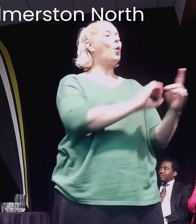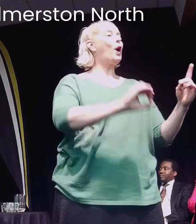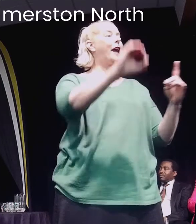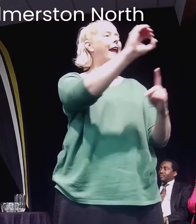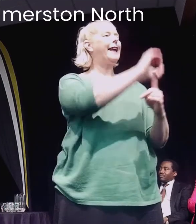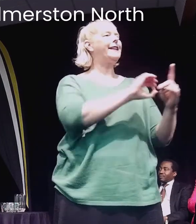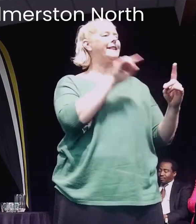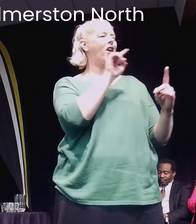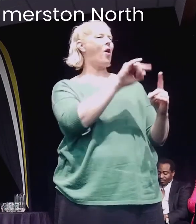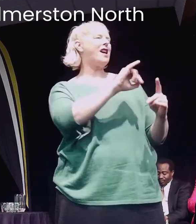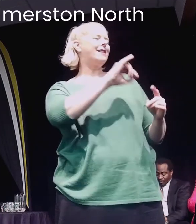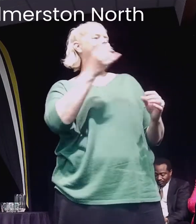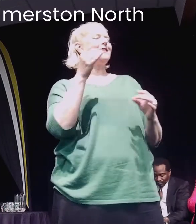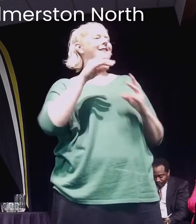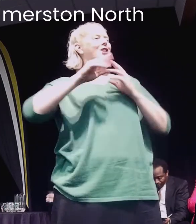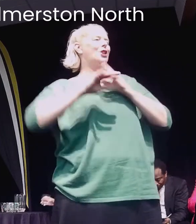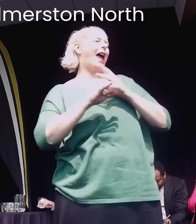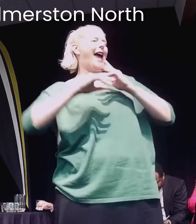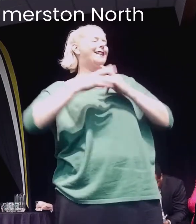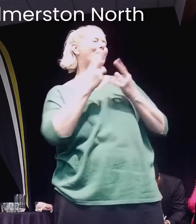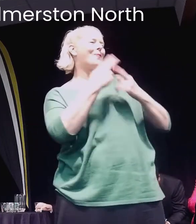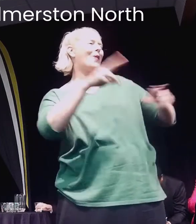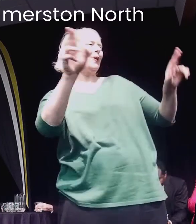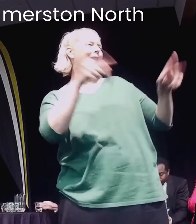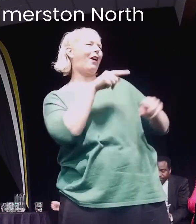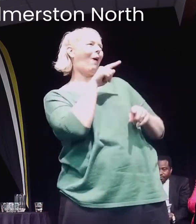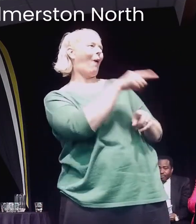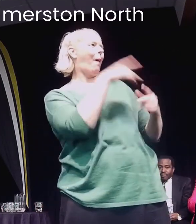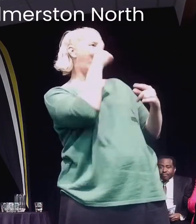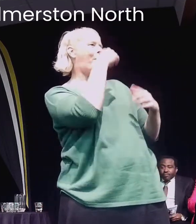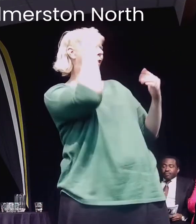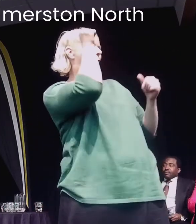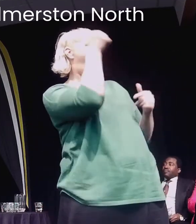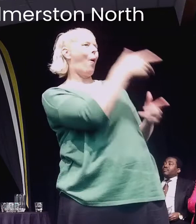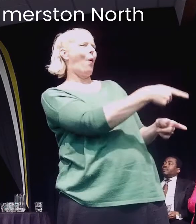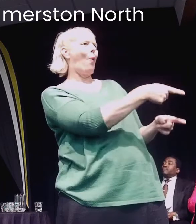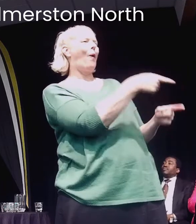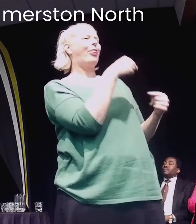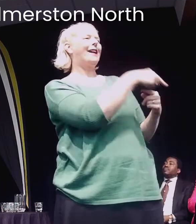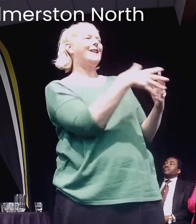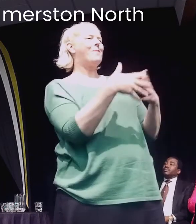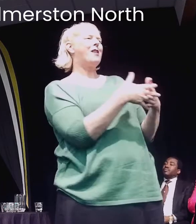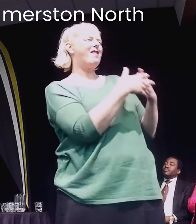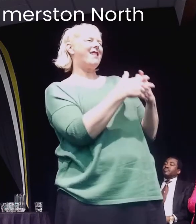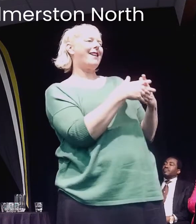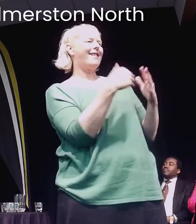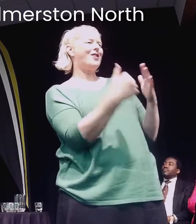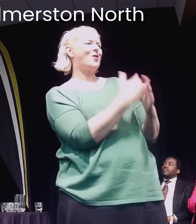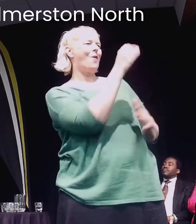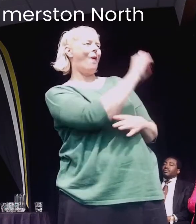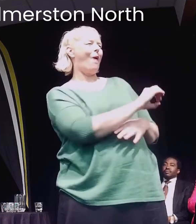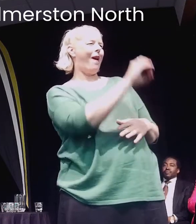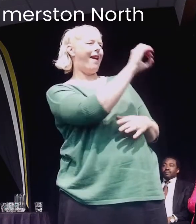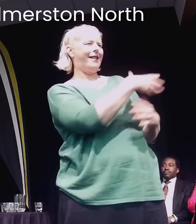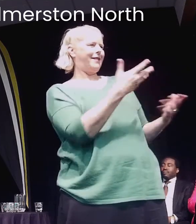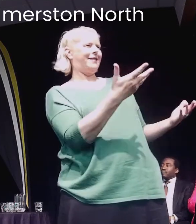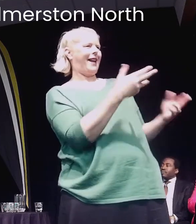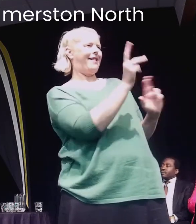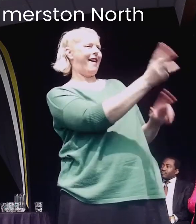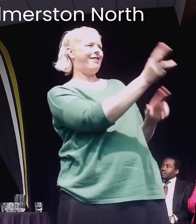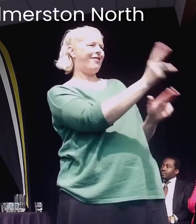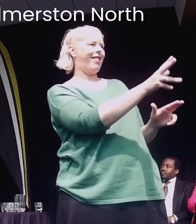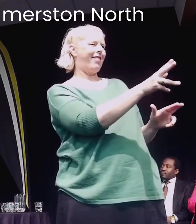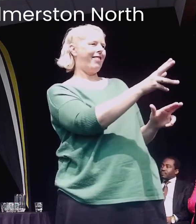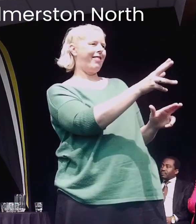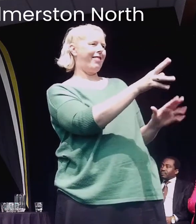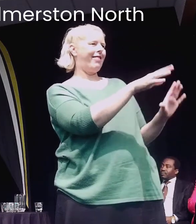be what makes the city great, and it is. And so the things that we were talking about in the mitigation space, those things emphasise inner